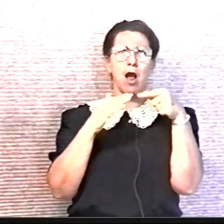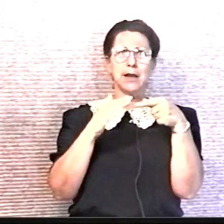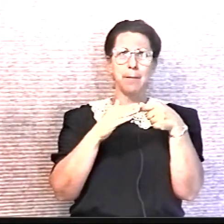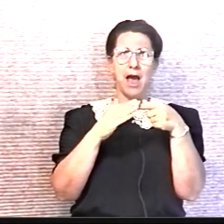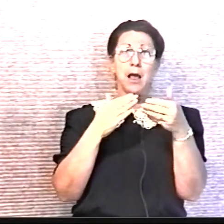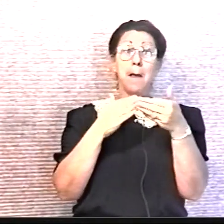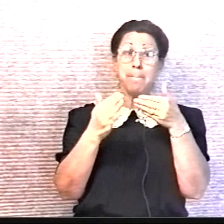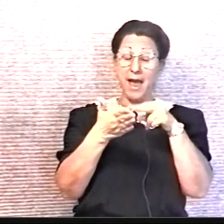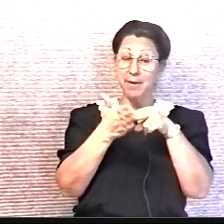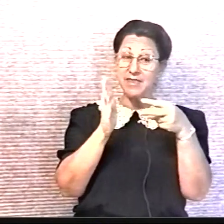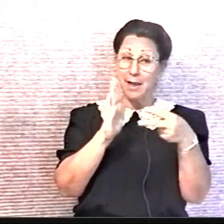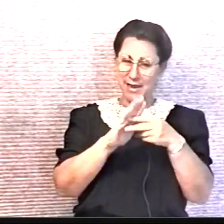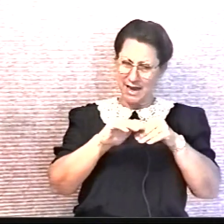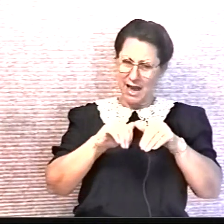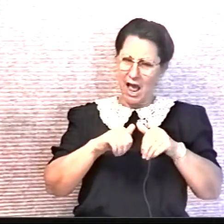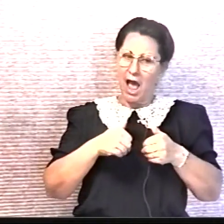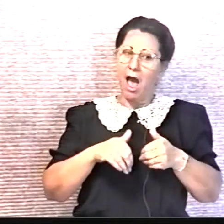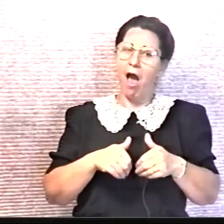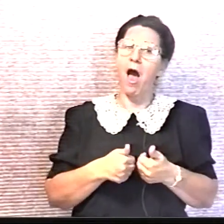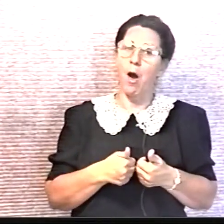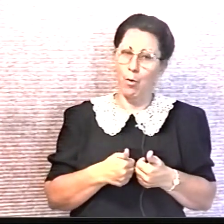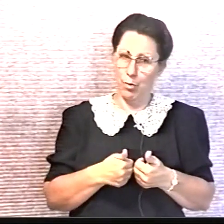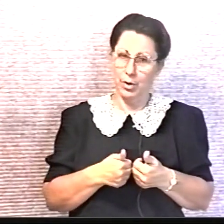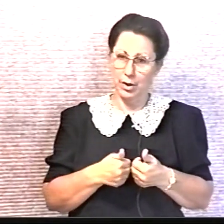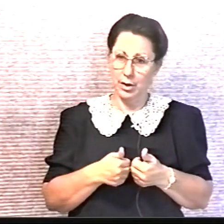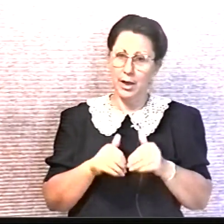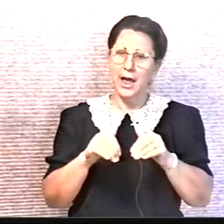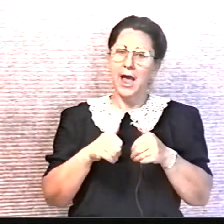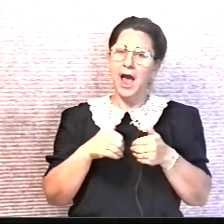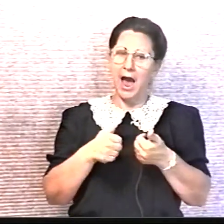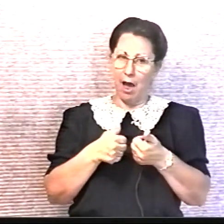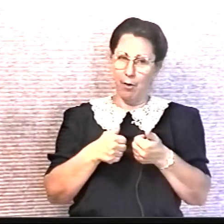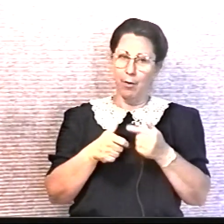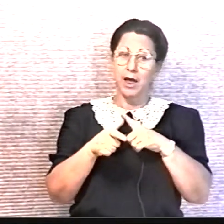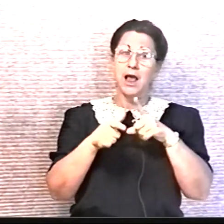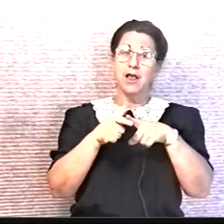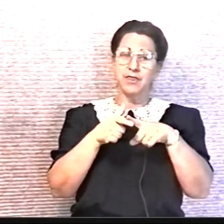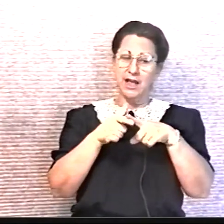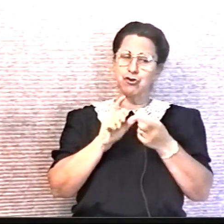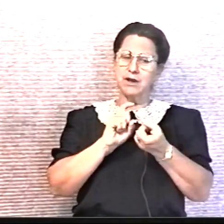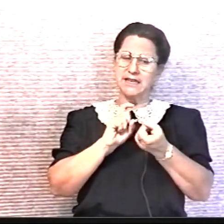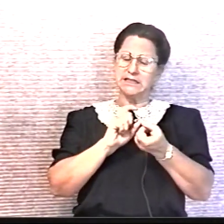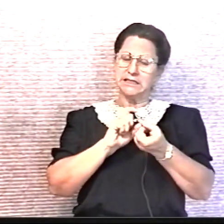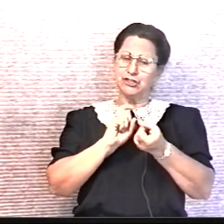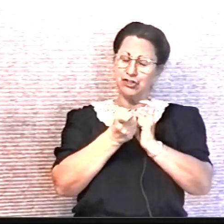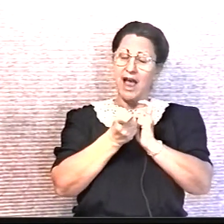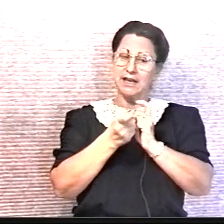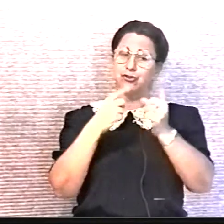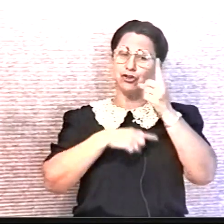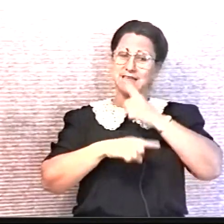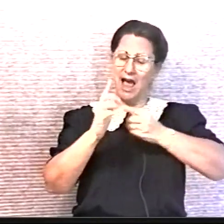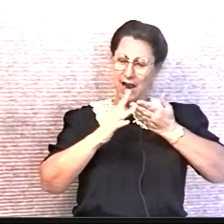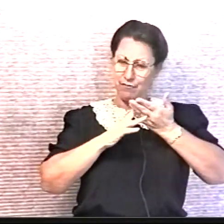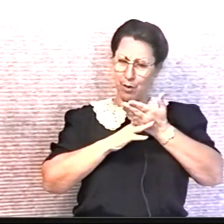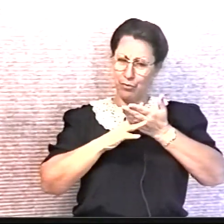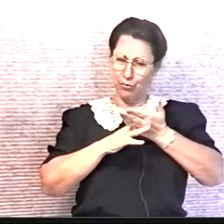about? Maybe they mean how. How. Then you can change your sign from